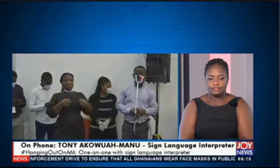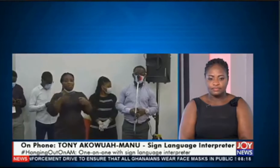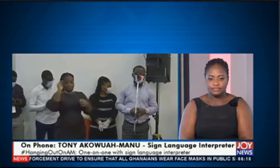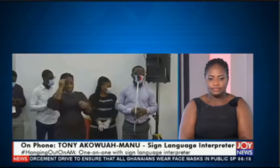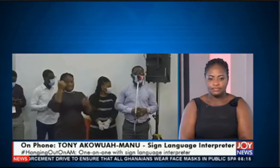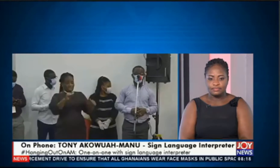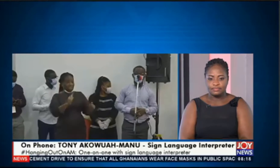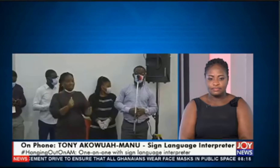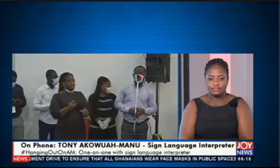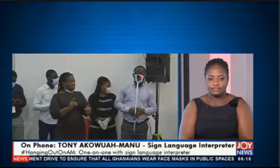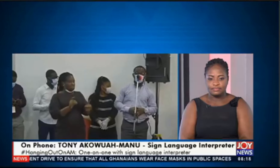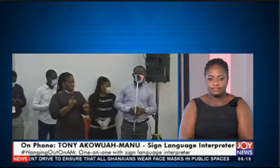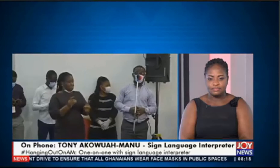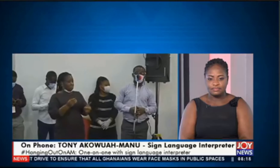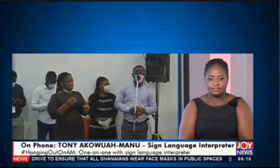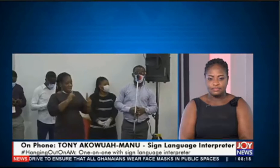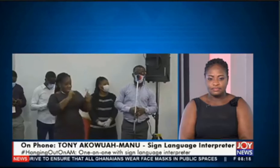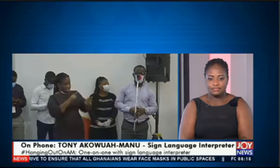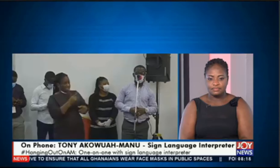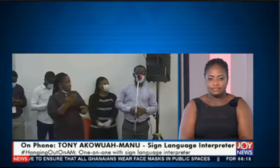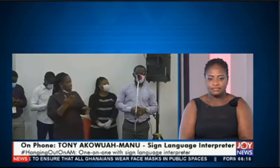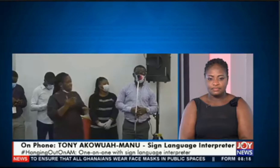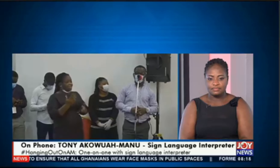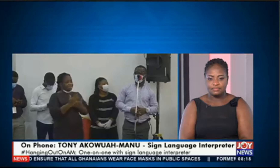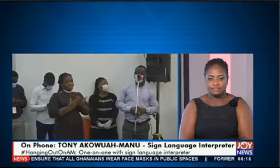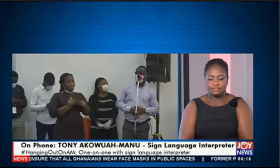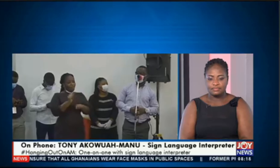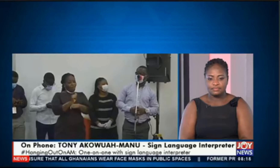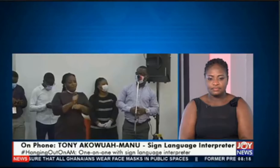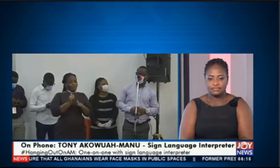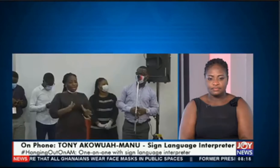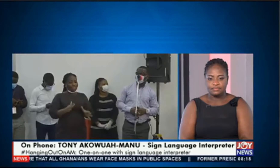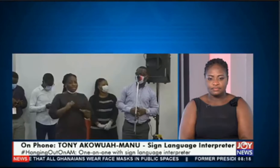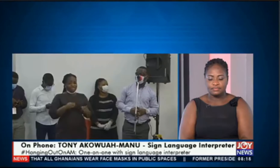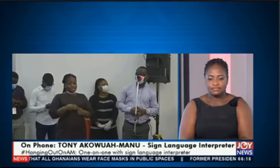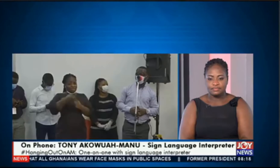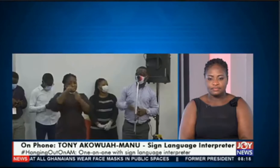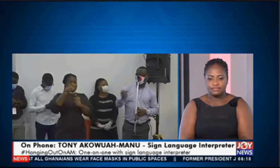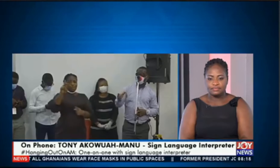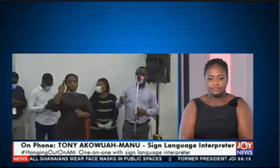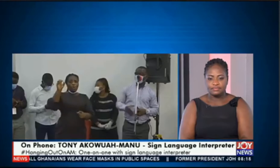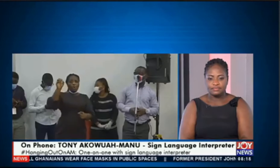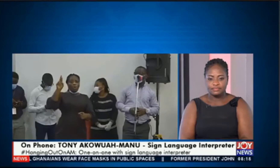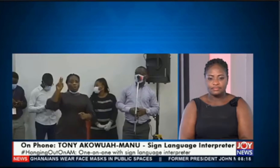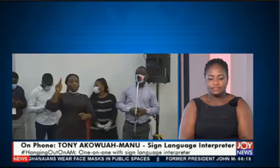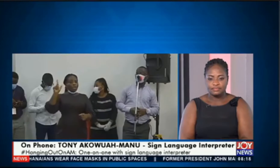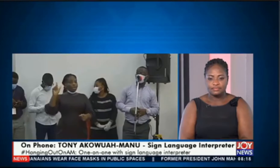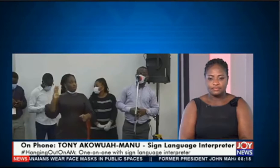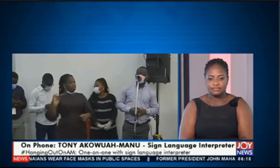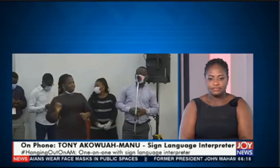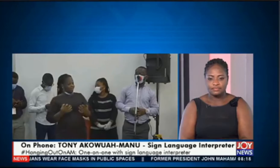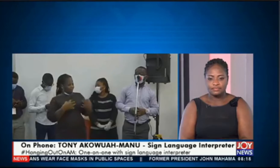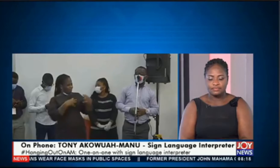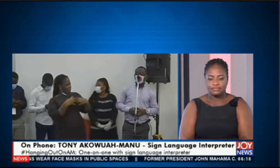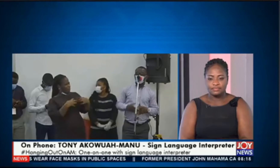where people within the community learned sign language to the extent that the people who were deaf were not seen as persons who